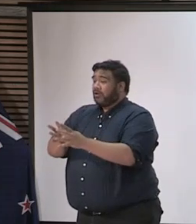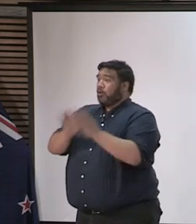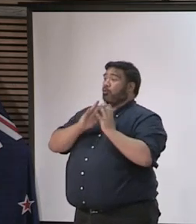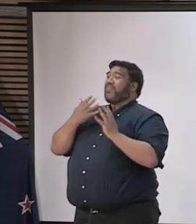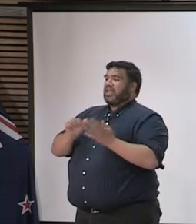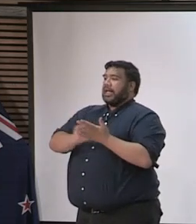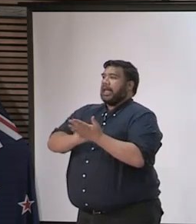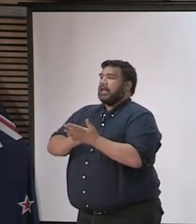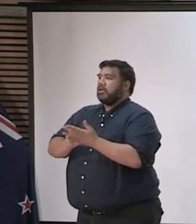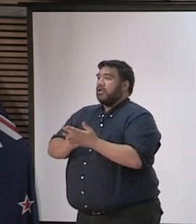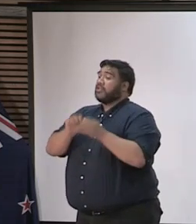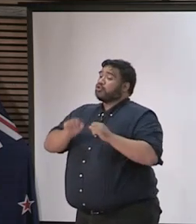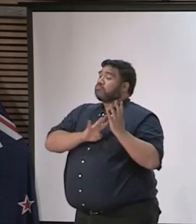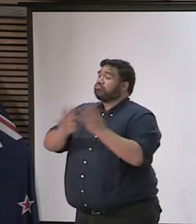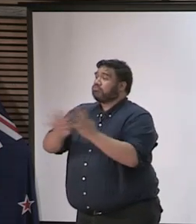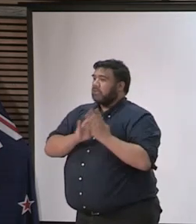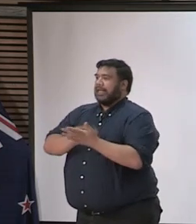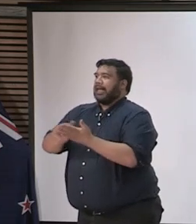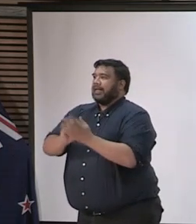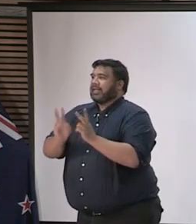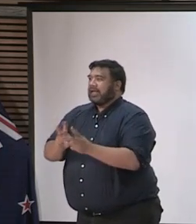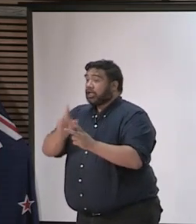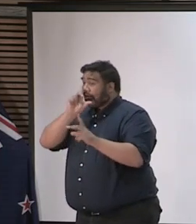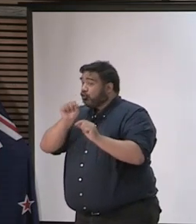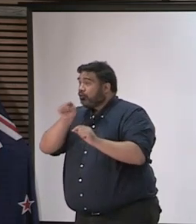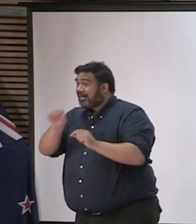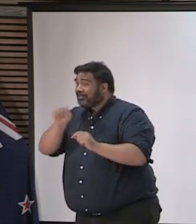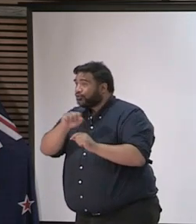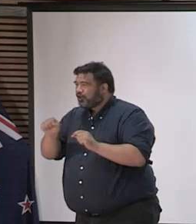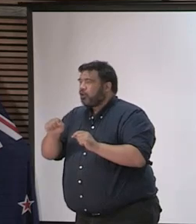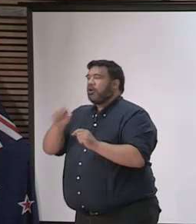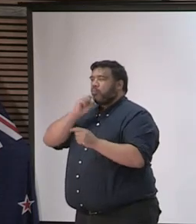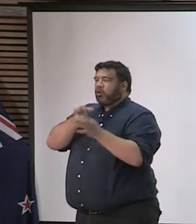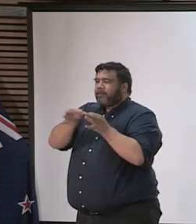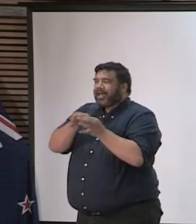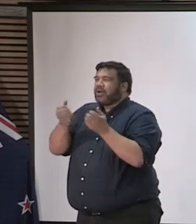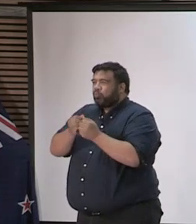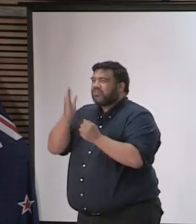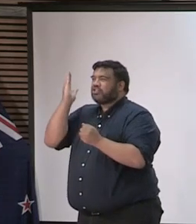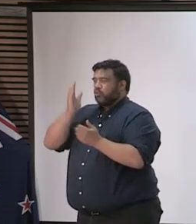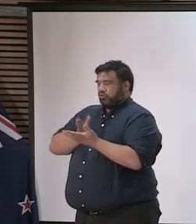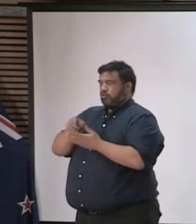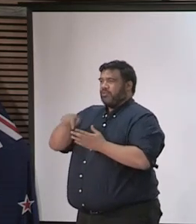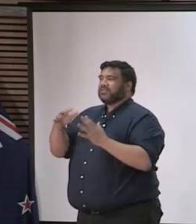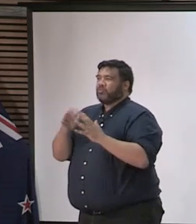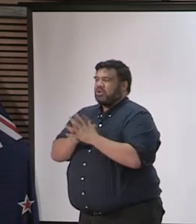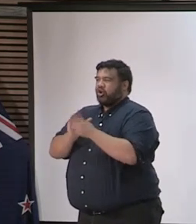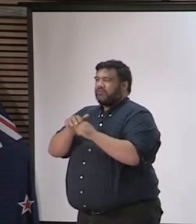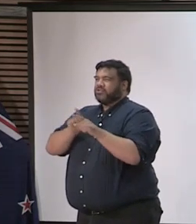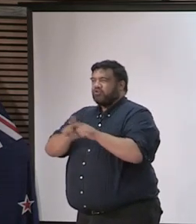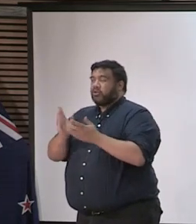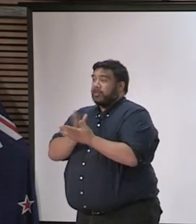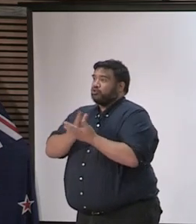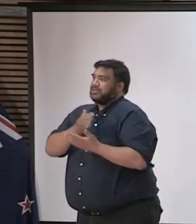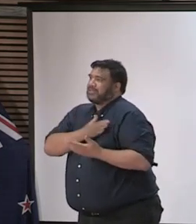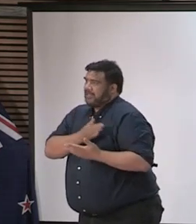and tight? So all of those logistical things are being worked through with schools and early learning services over the coming week. Dr. Bloomfield. GPs